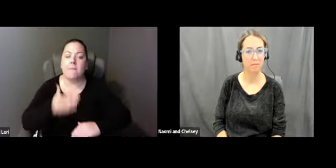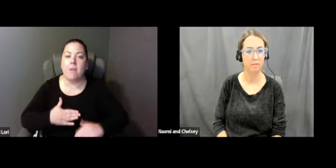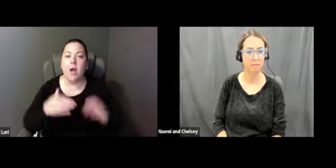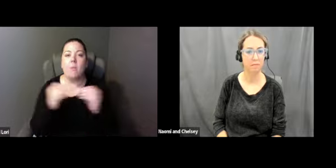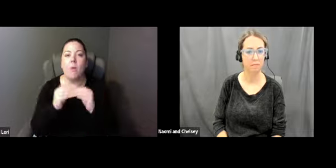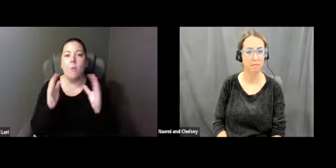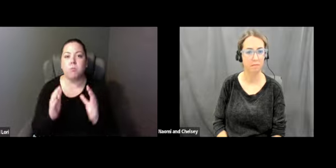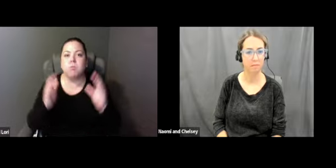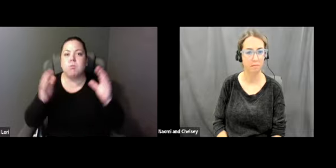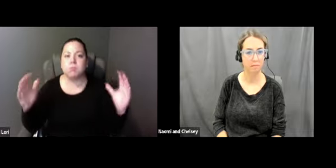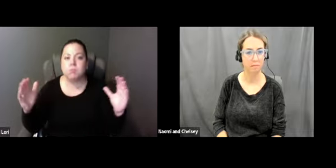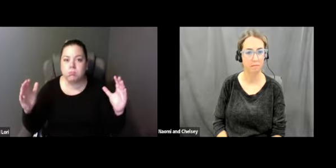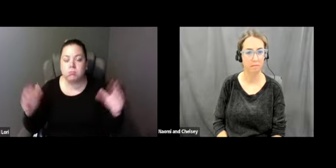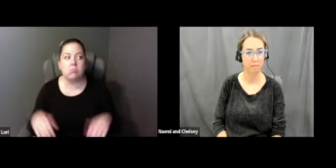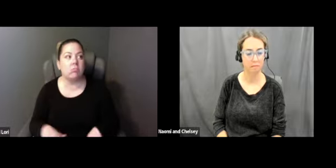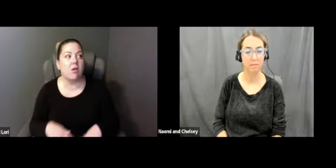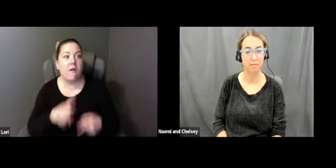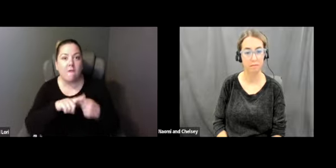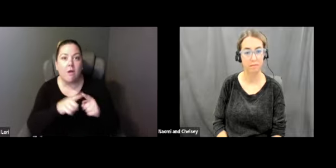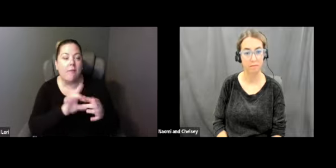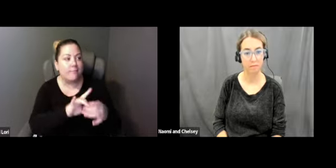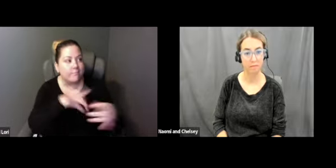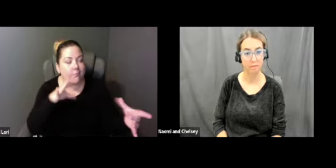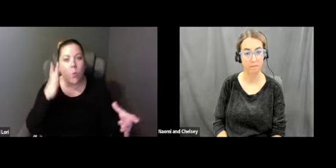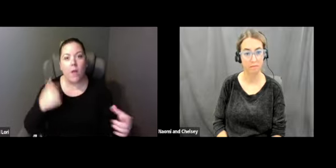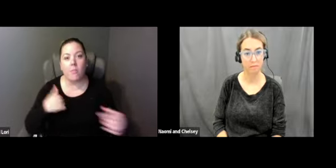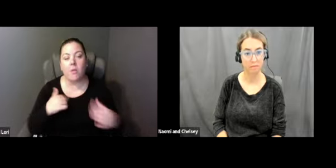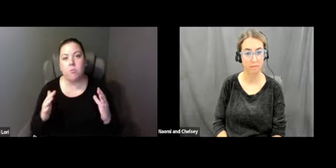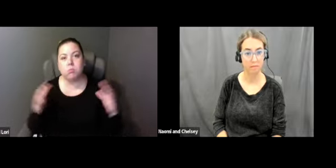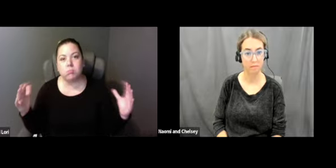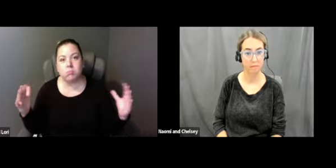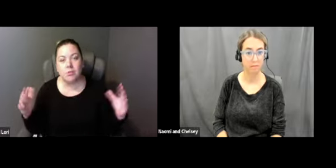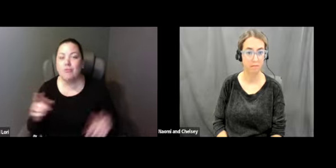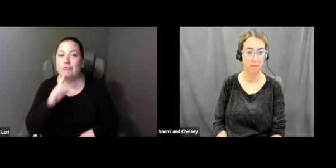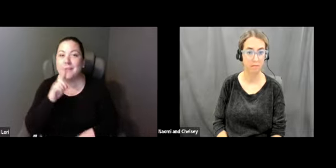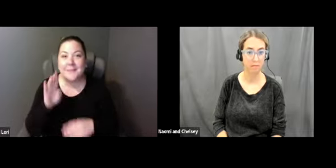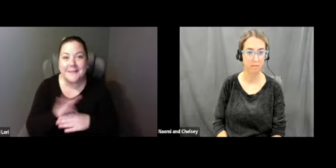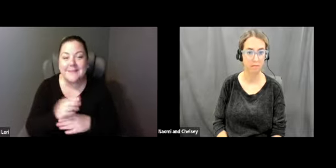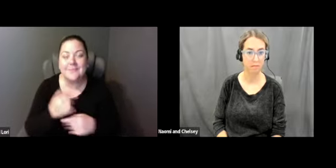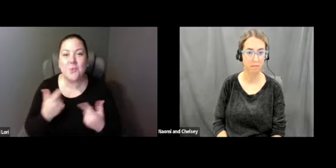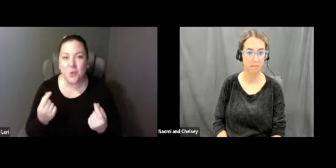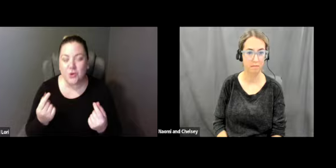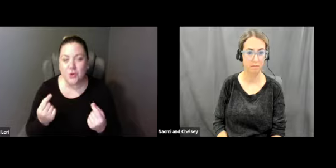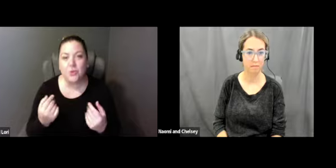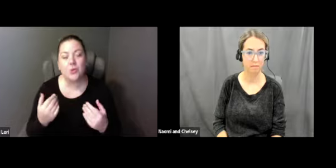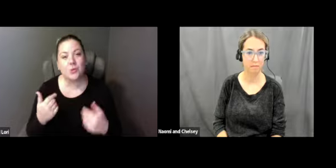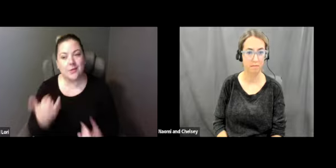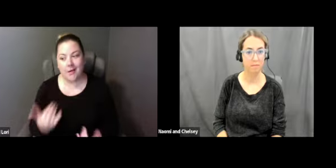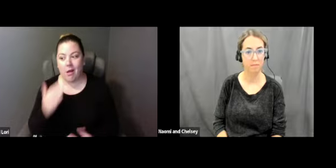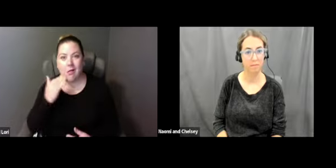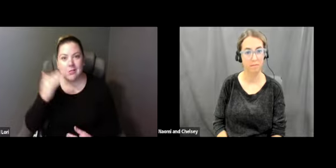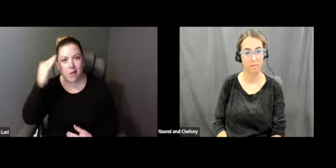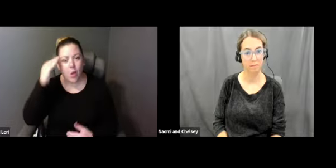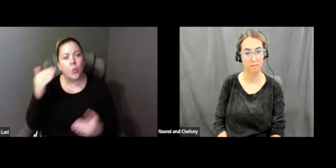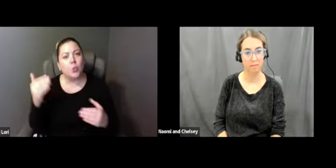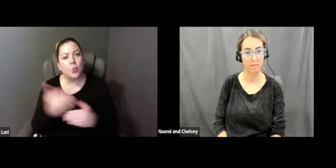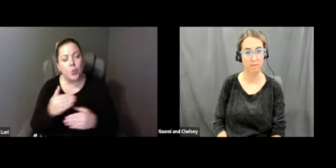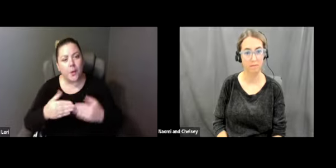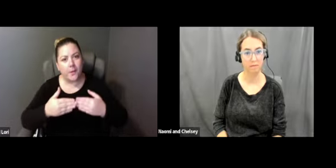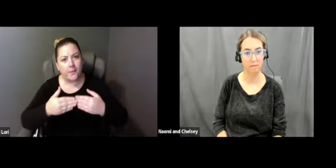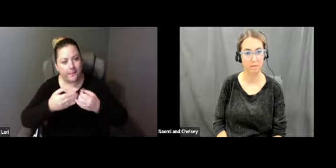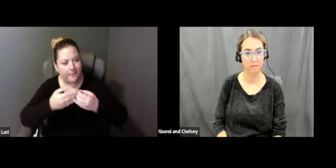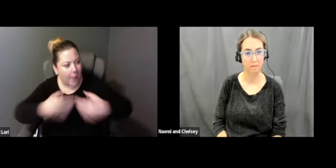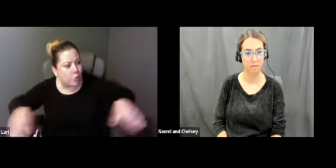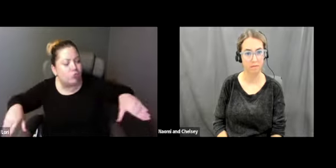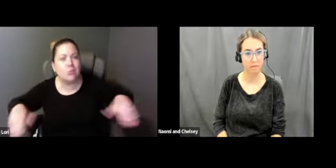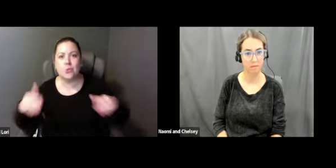off friendships. I was building boundaries for myself because now I'm an adult, right? I wasn't the same